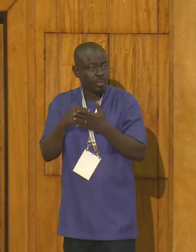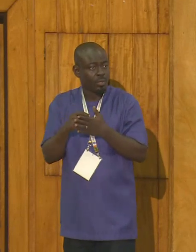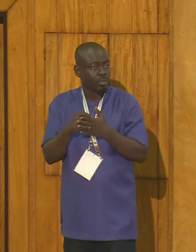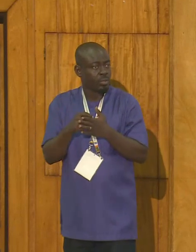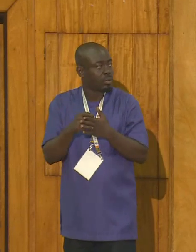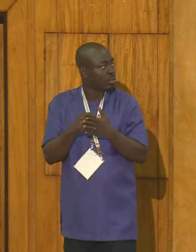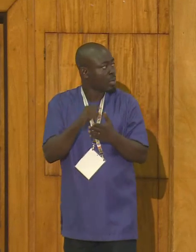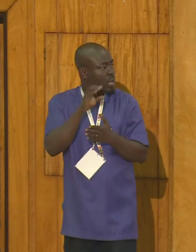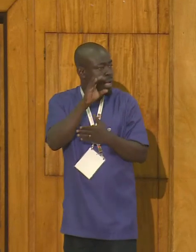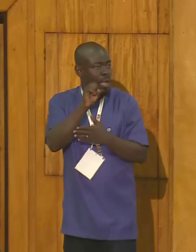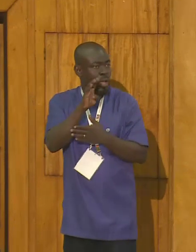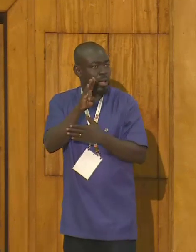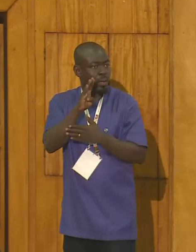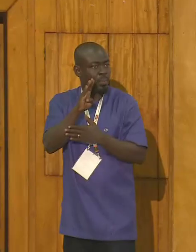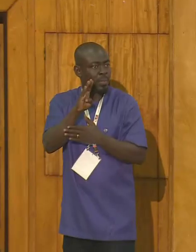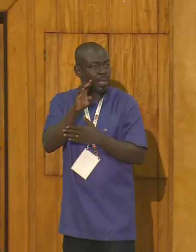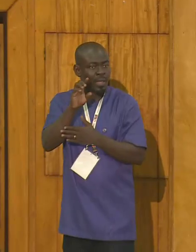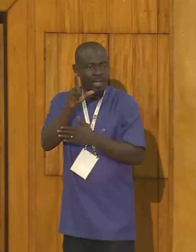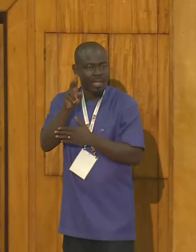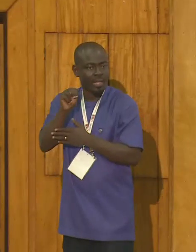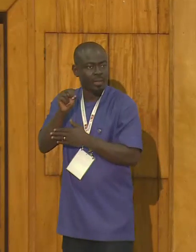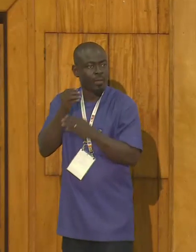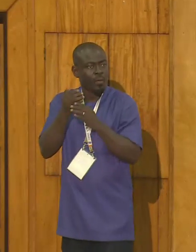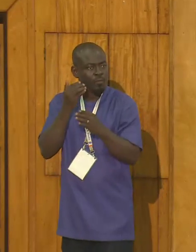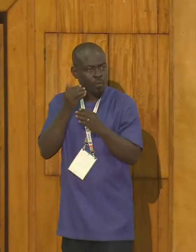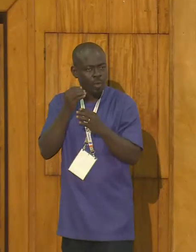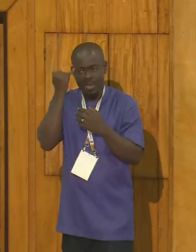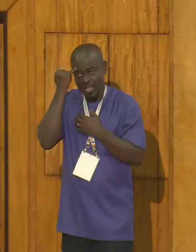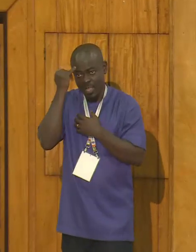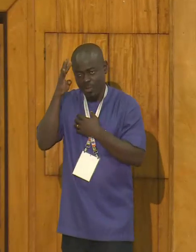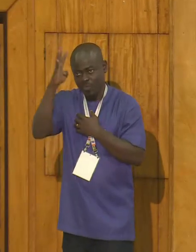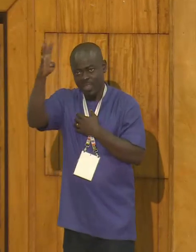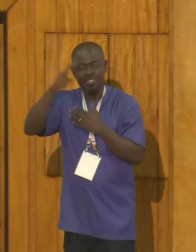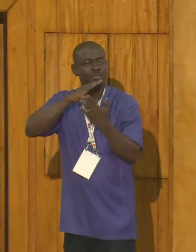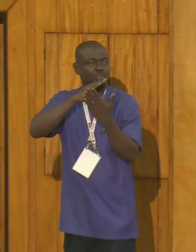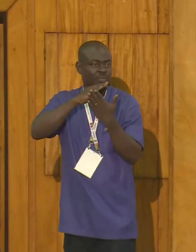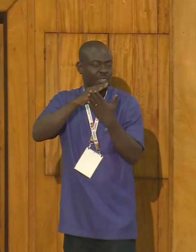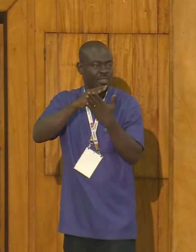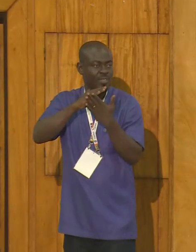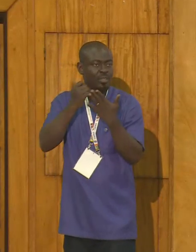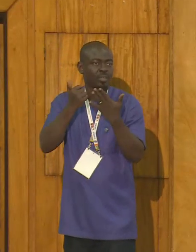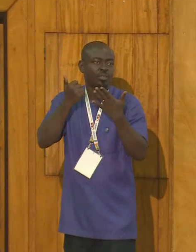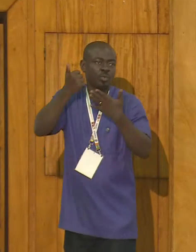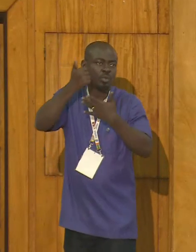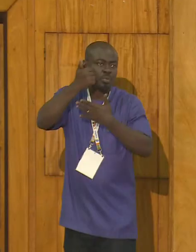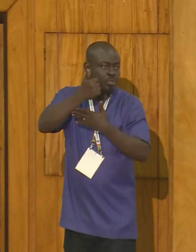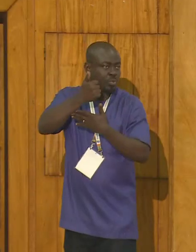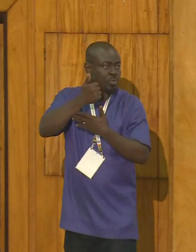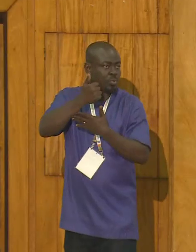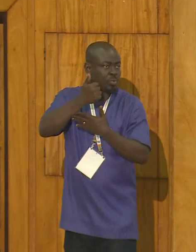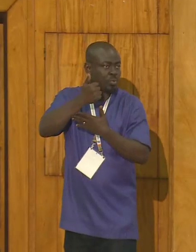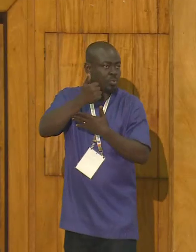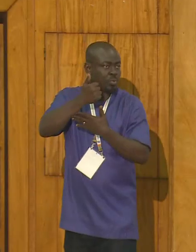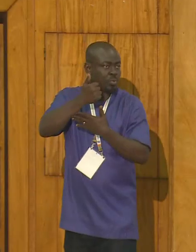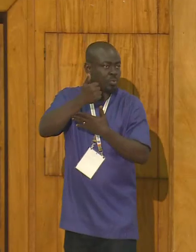CAB-LA, long-acting cabotegravir, as an innovative prevention option to improve adherence. All